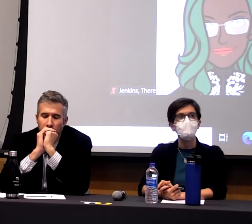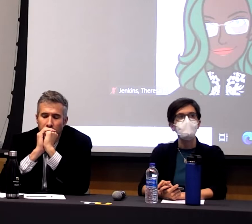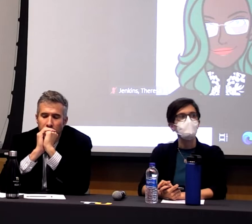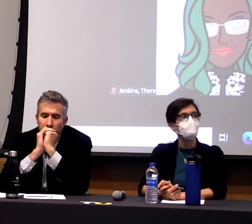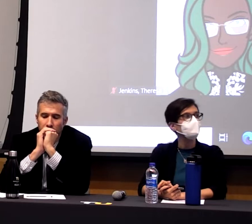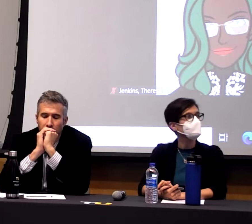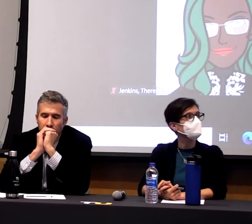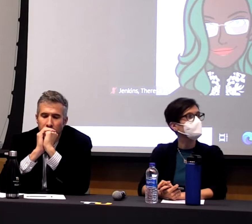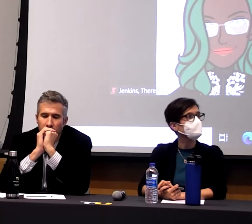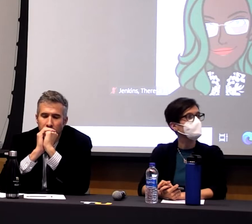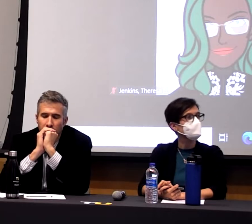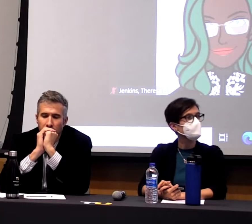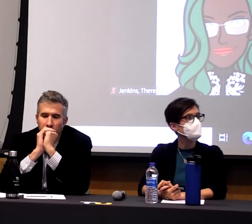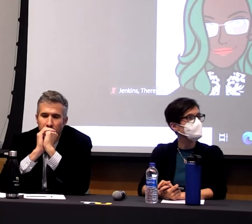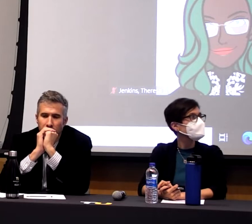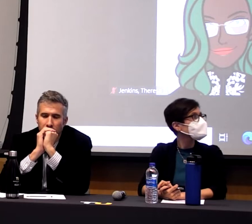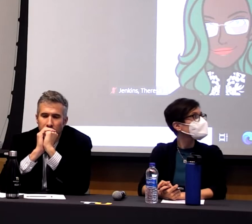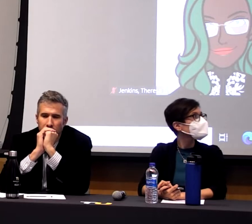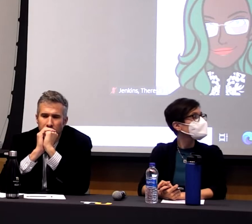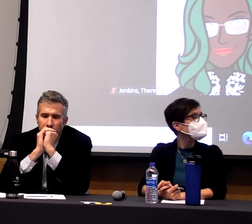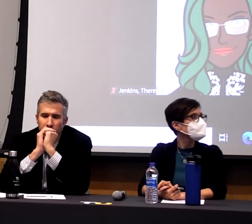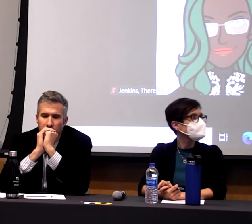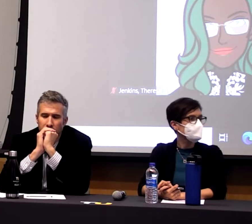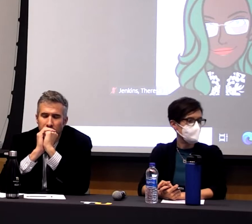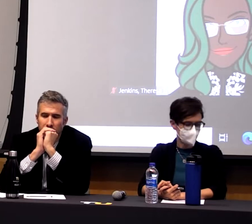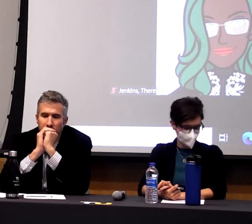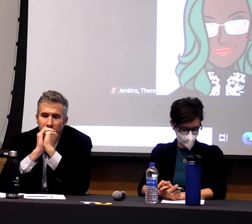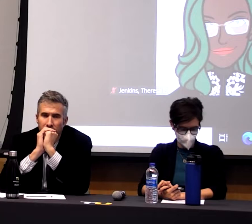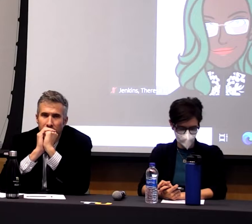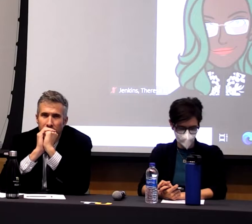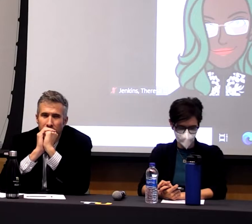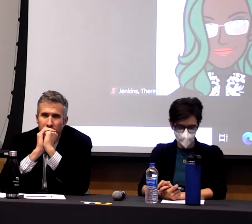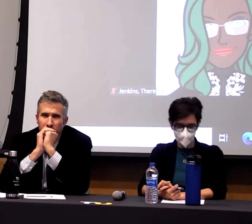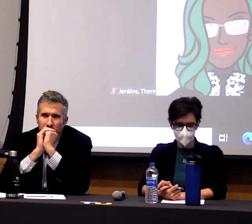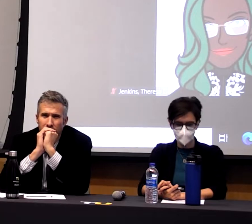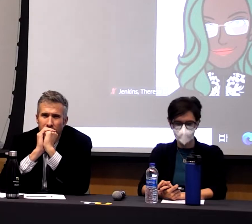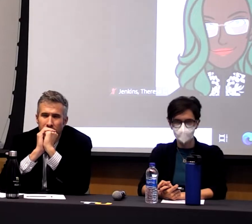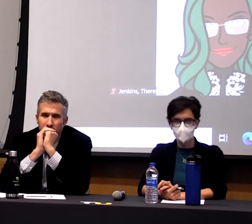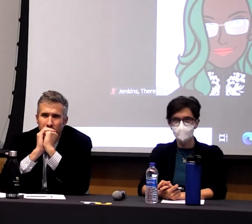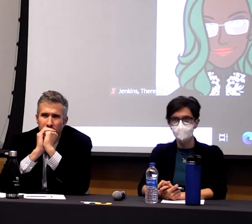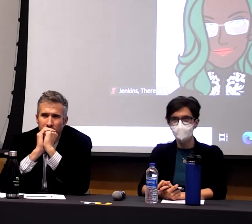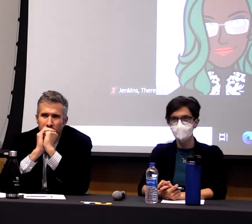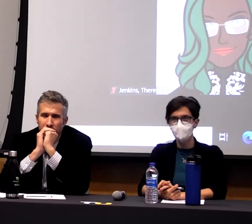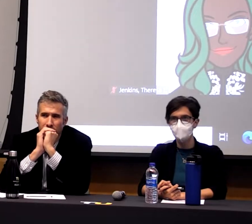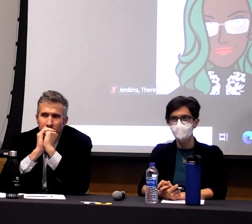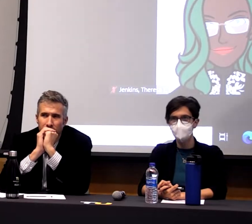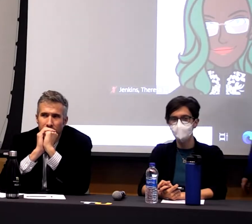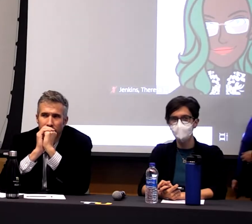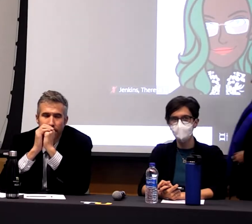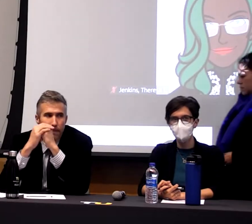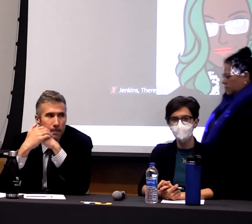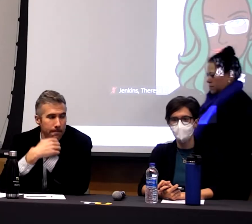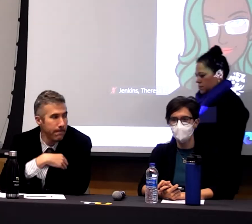and reconsider aspects of the past, what we term moments, that are important